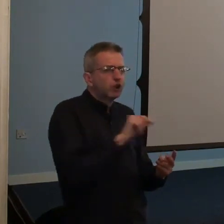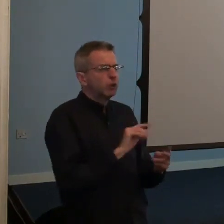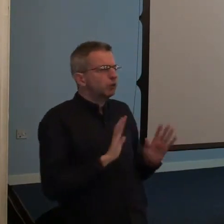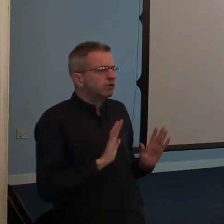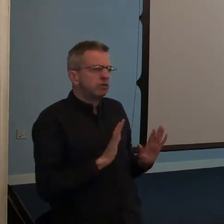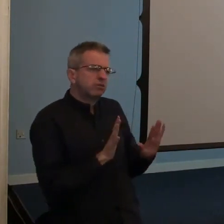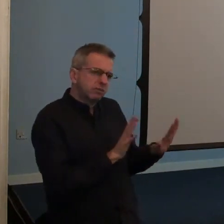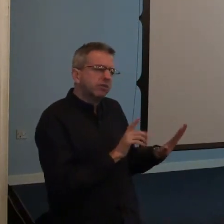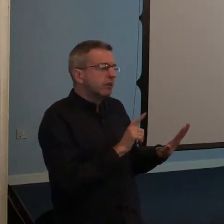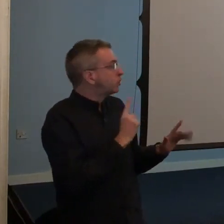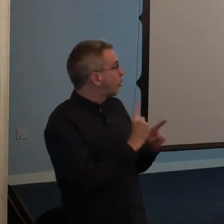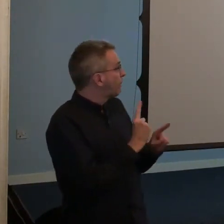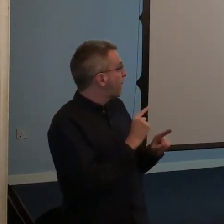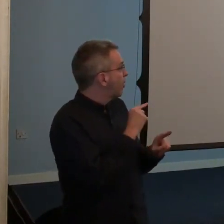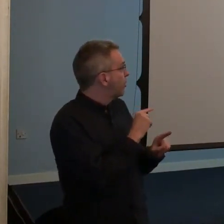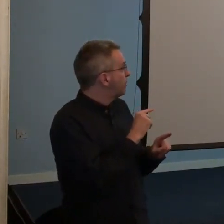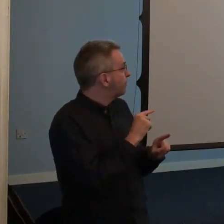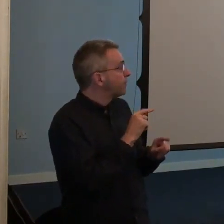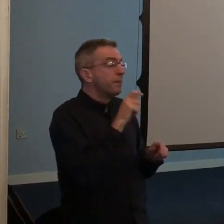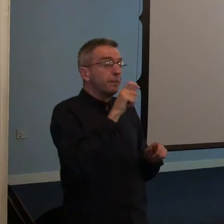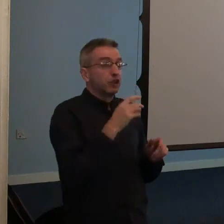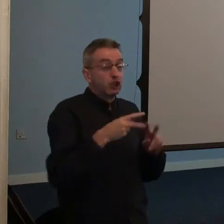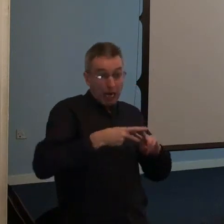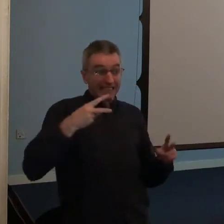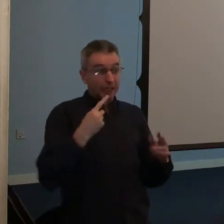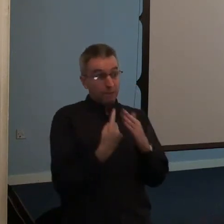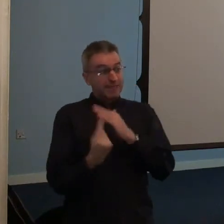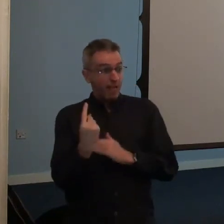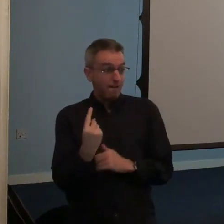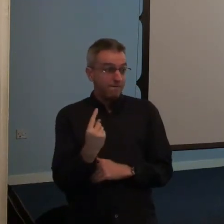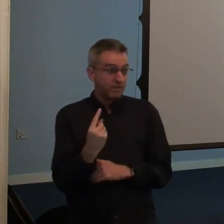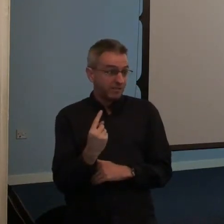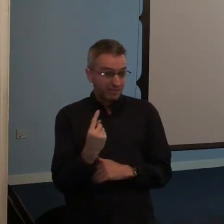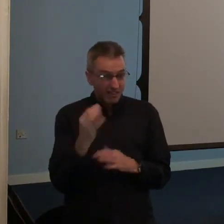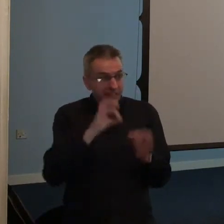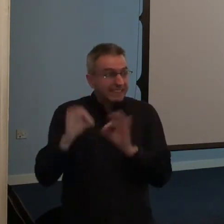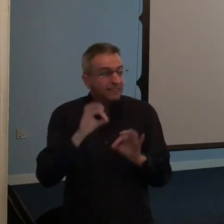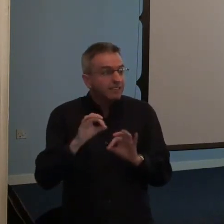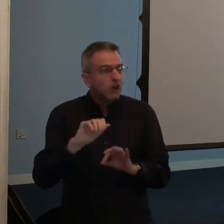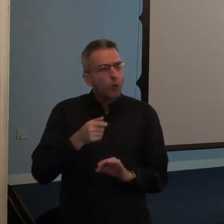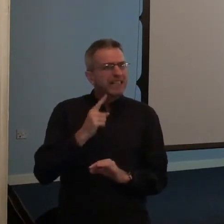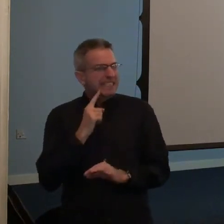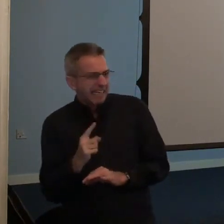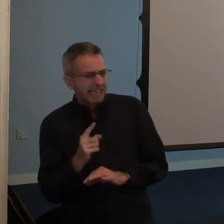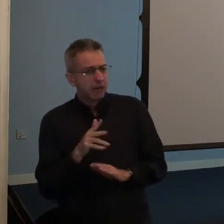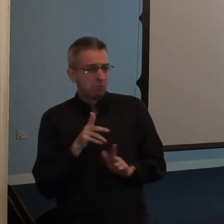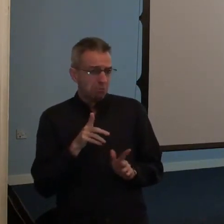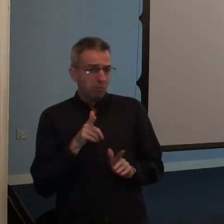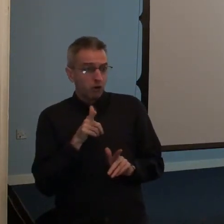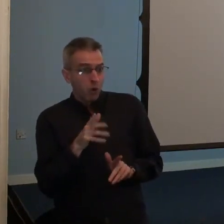Women's own choice is very different to about the right to choose about having an abortion. But I'm talking about geneticists who